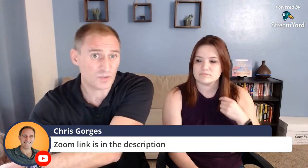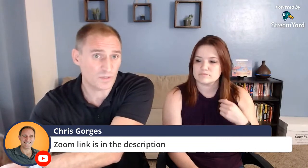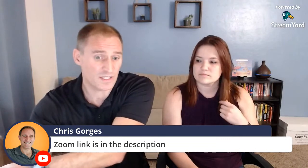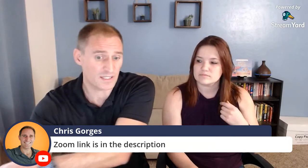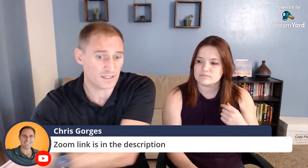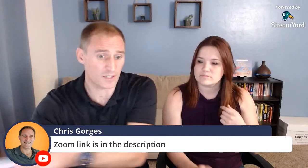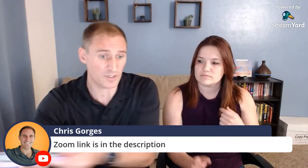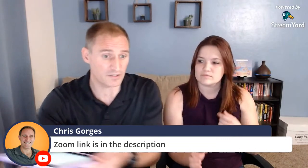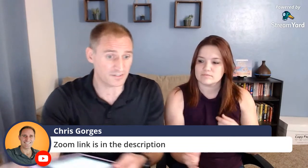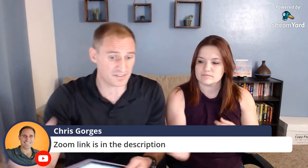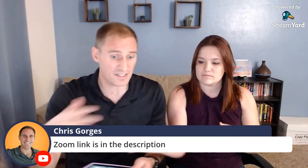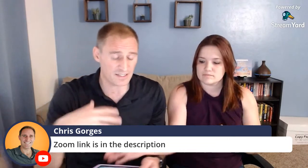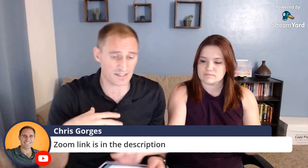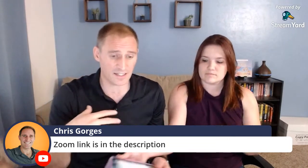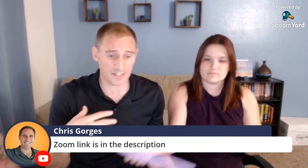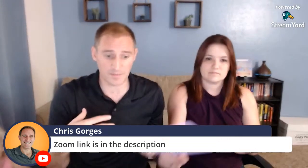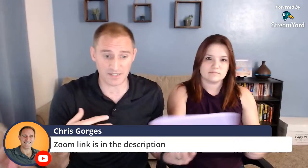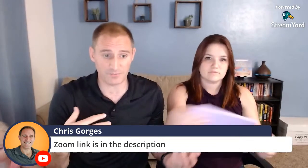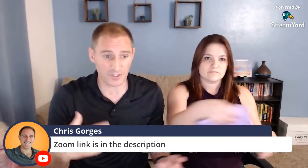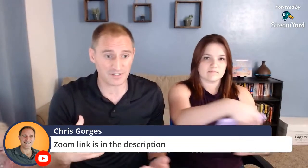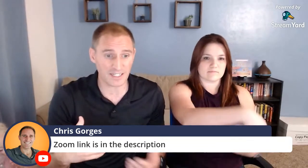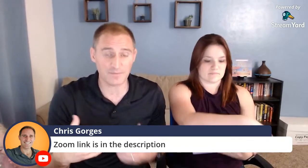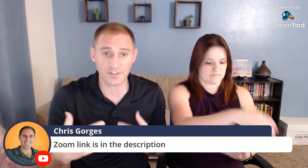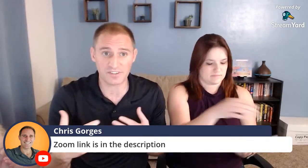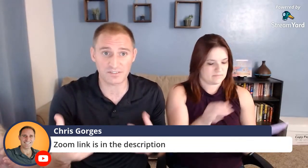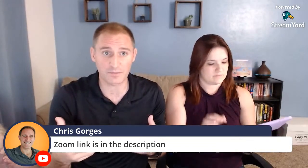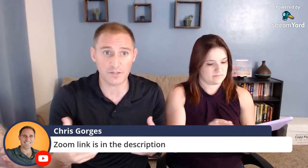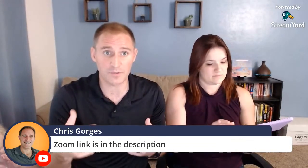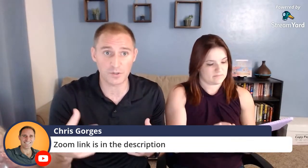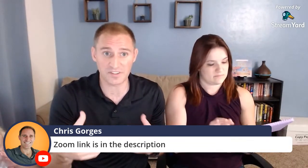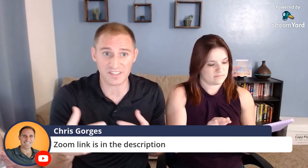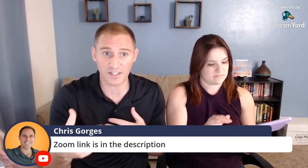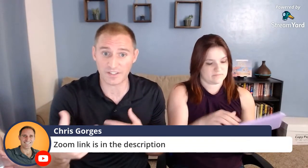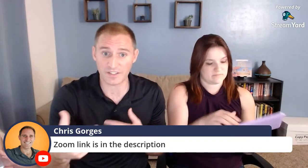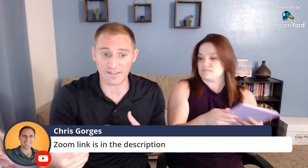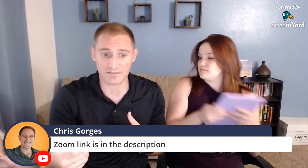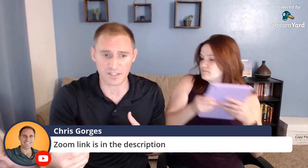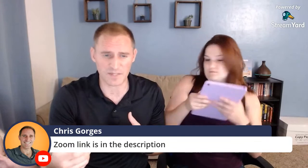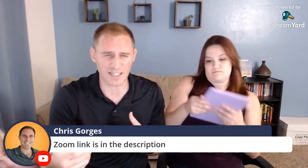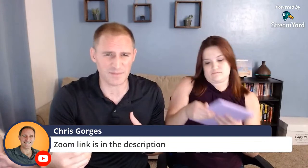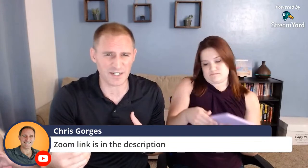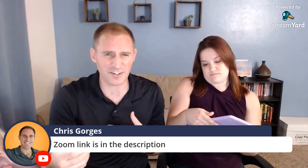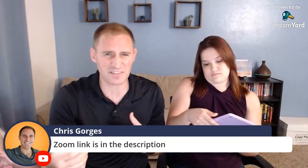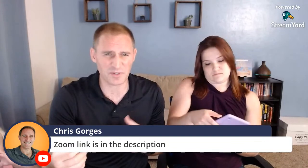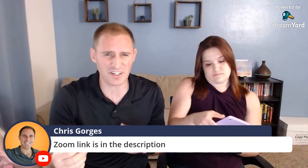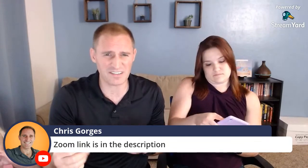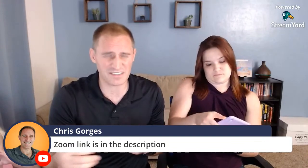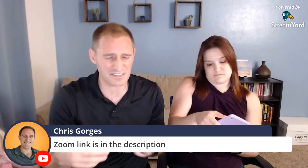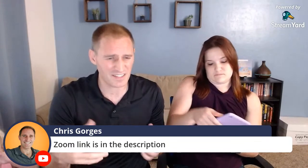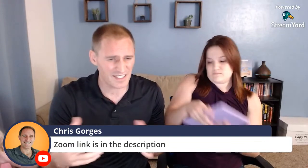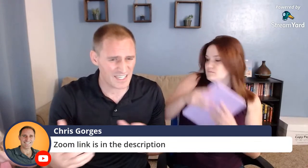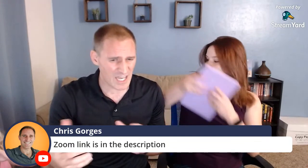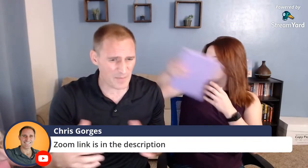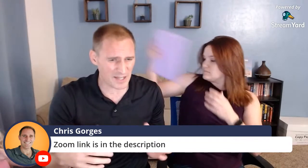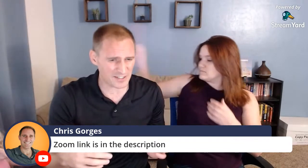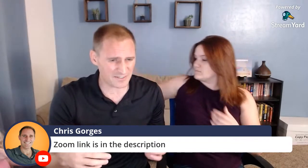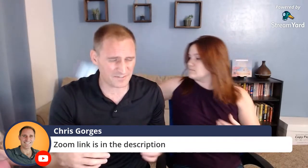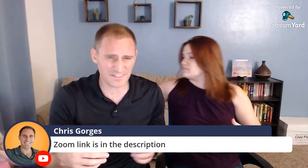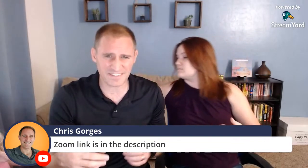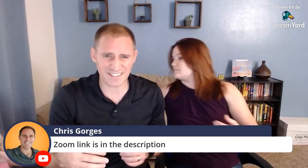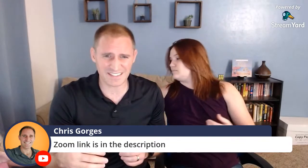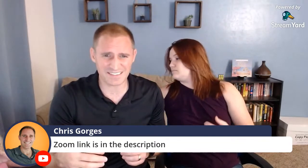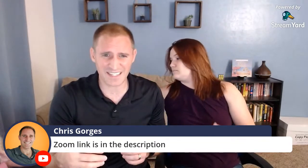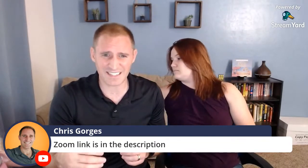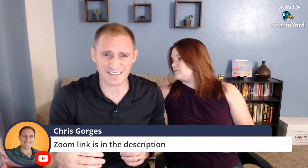delay between what you'll see in real time versus what you'll see on the live stream. In our experience, it's about